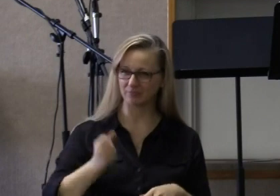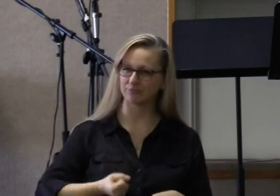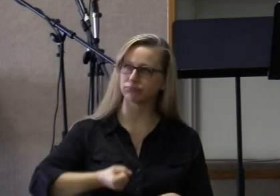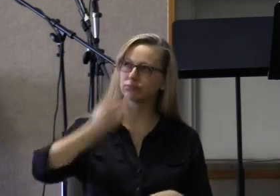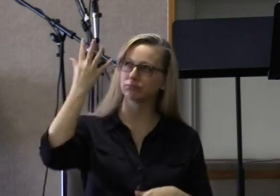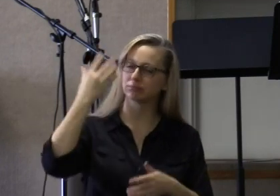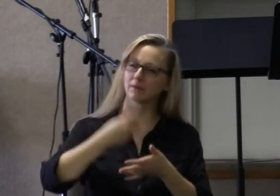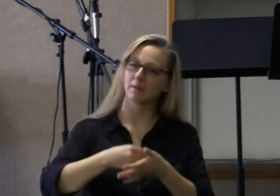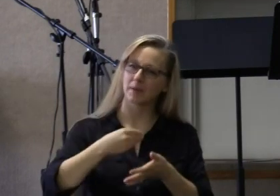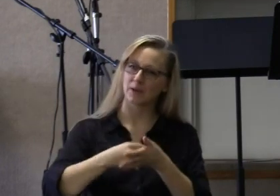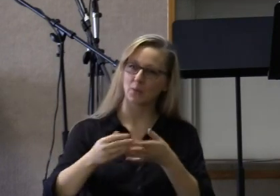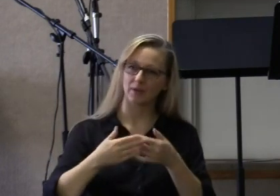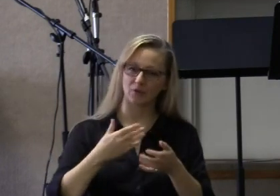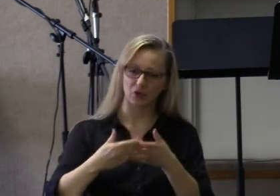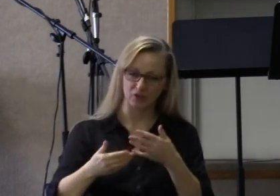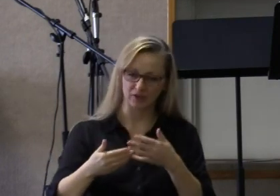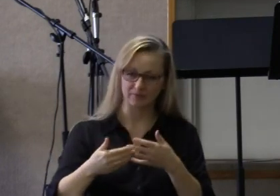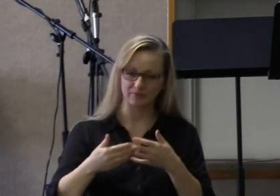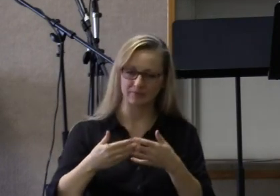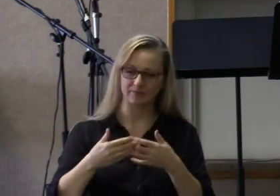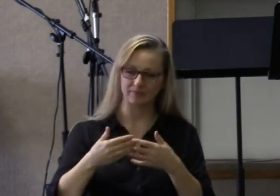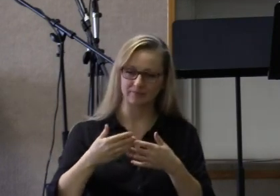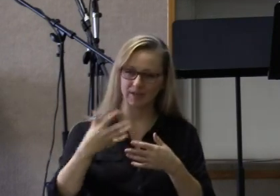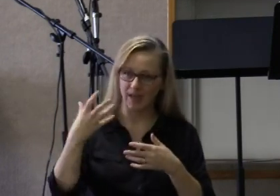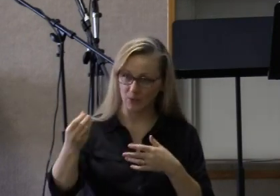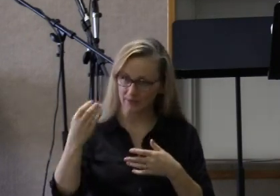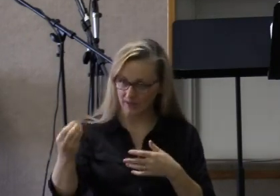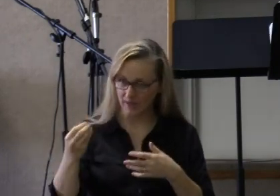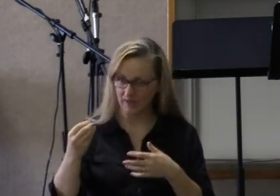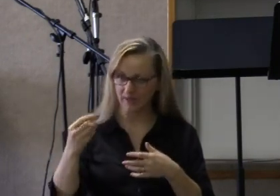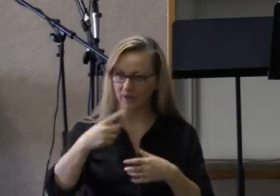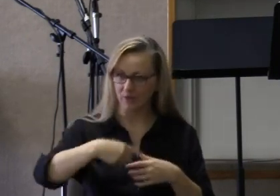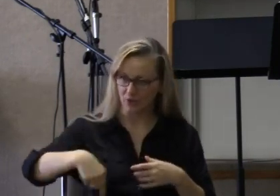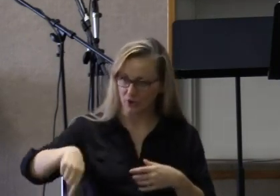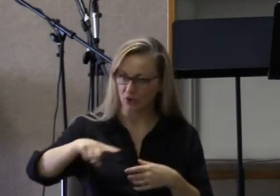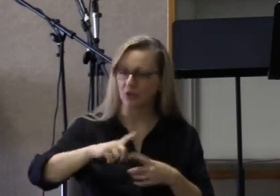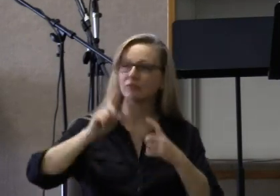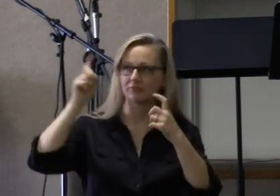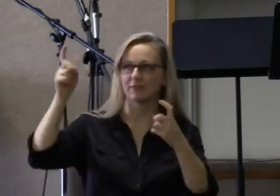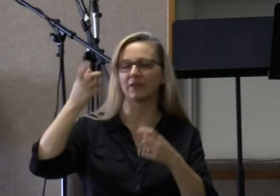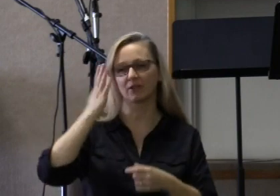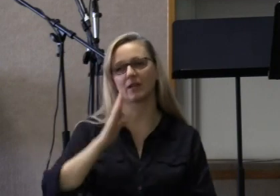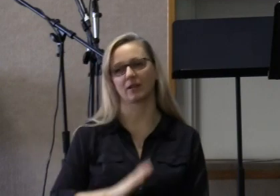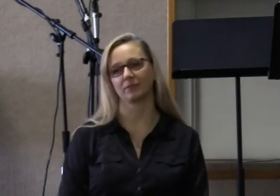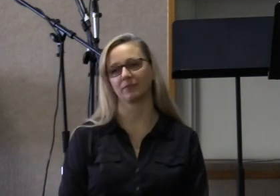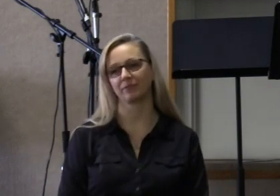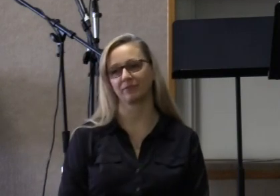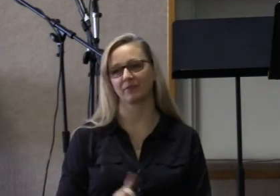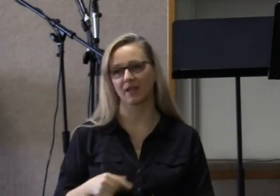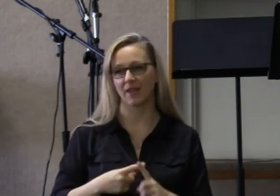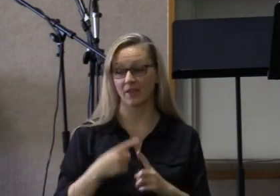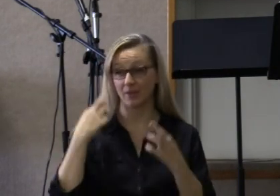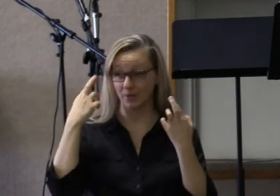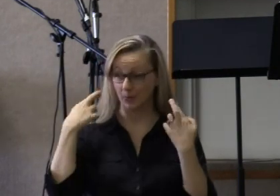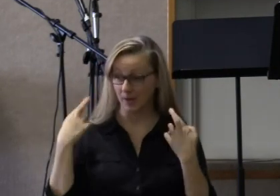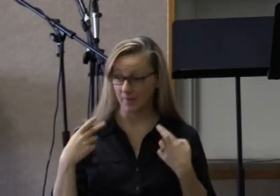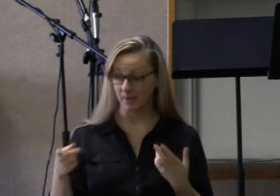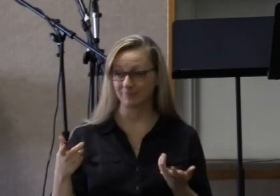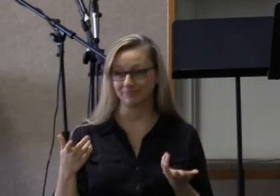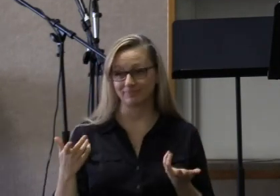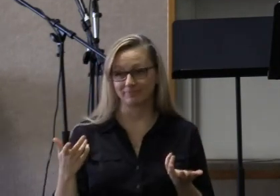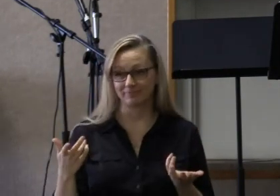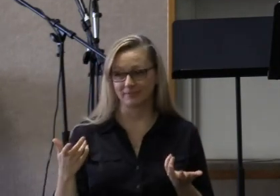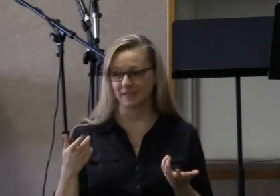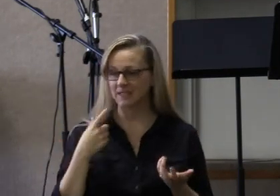whatever lands inside the circle we keep, whatever lands outside the circle we'll give to God." They looked to the rabbi to get his opinion. He